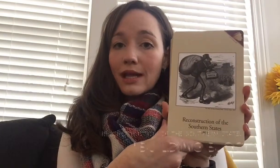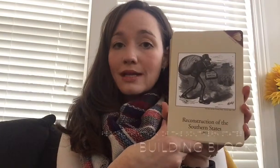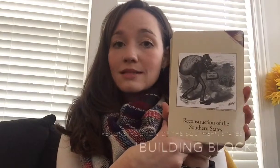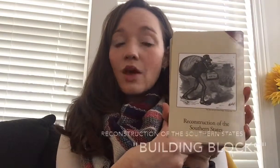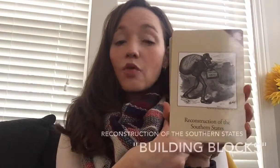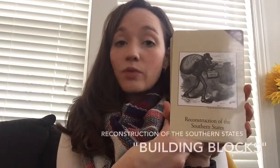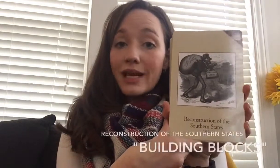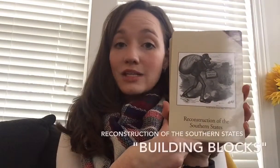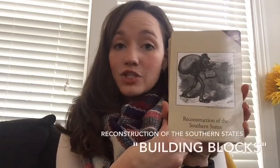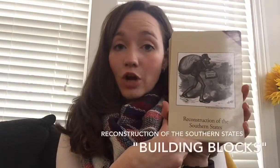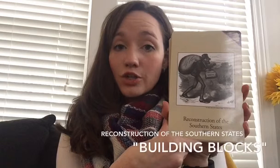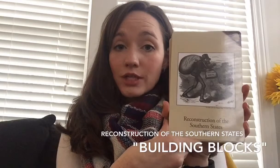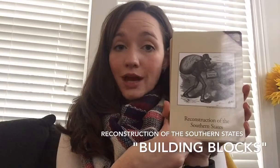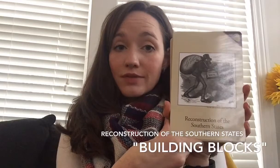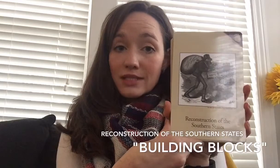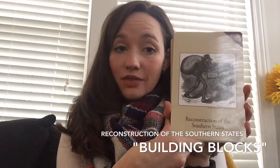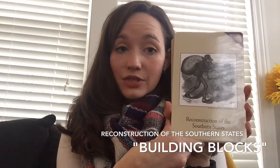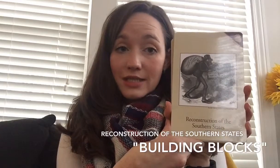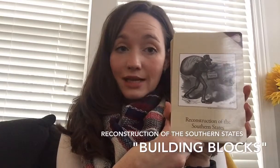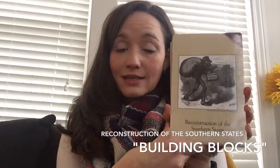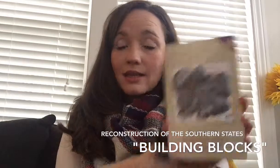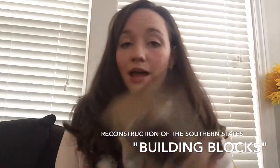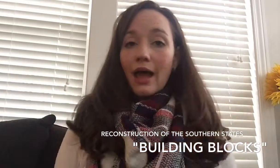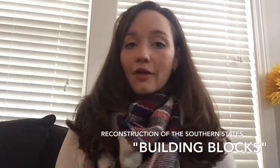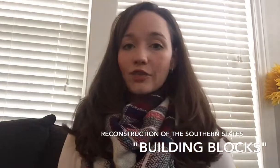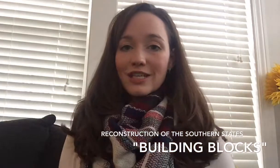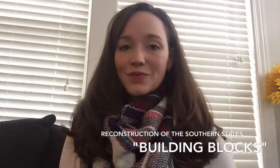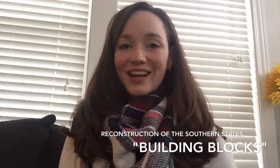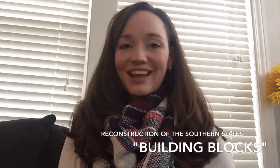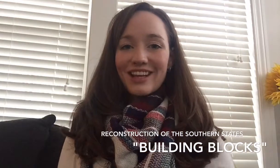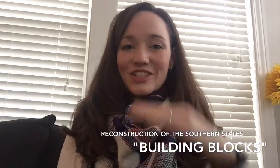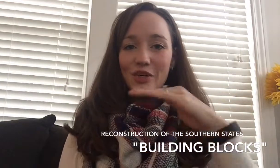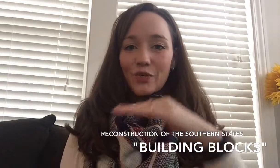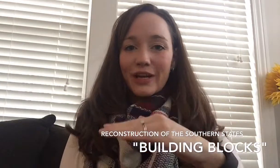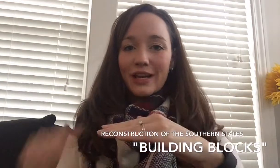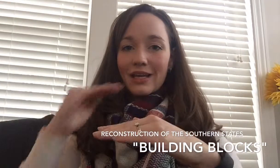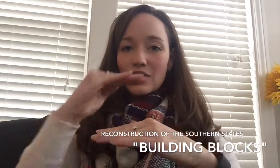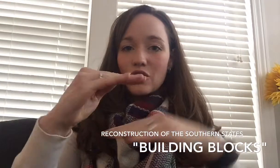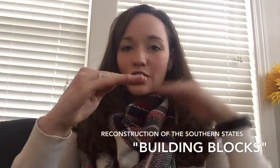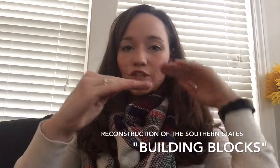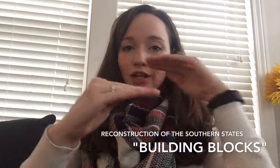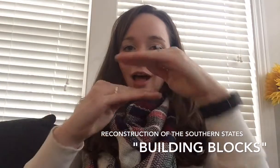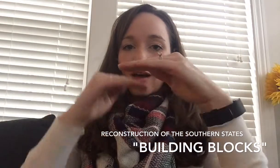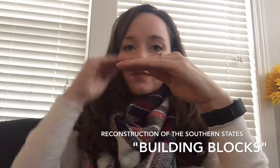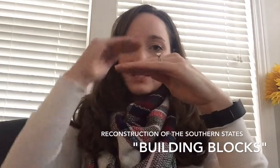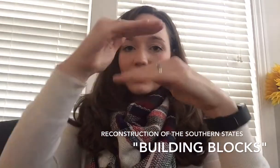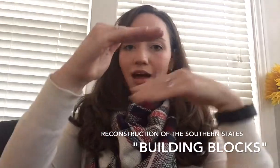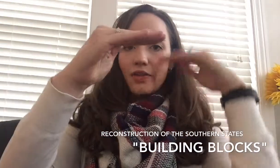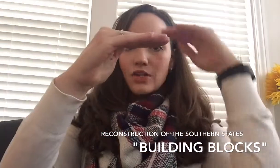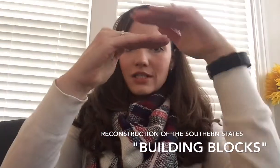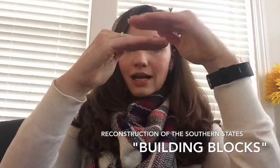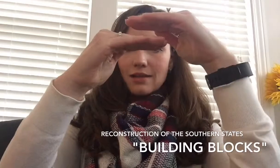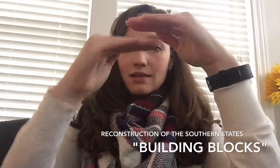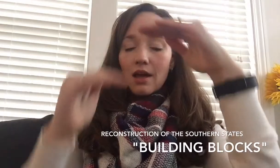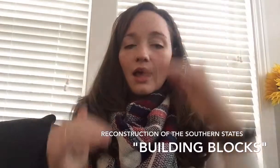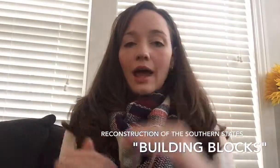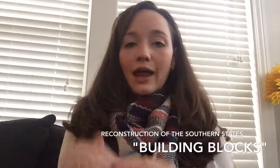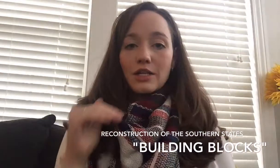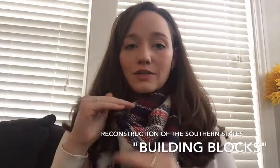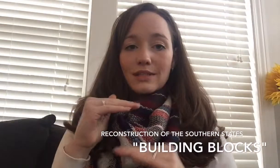is Reconstruction of the Southern States. And for this one, I like to do Reconstruction of the Southern States. And I do this like